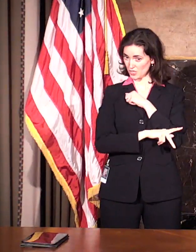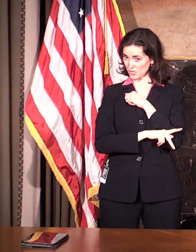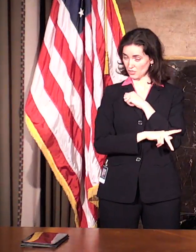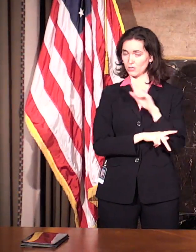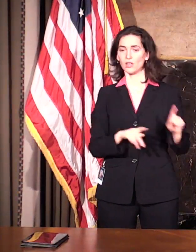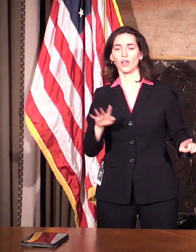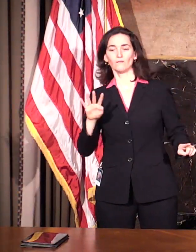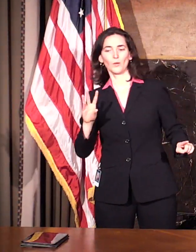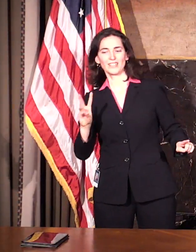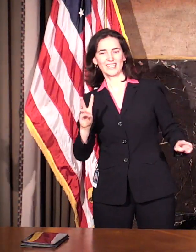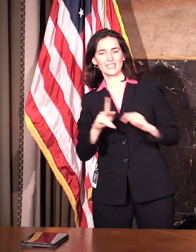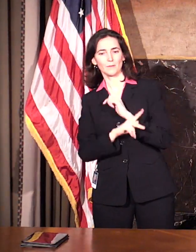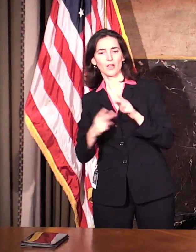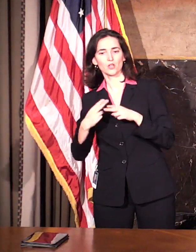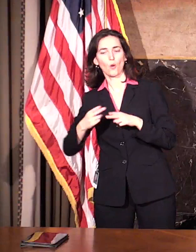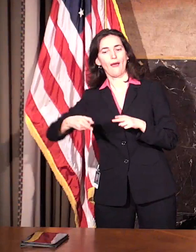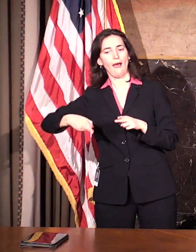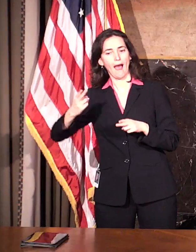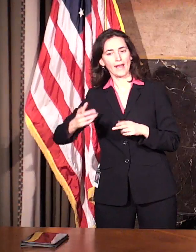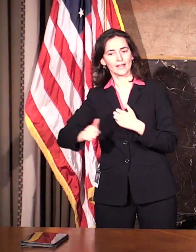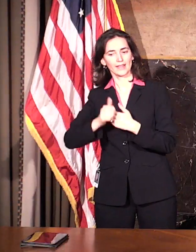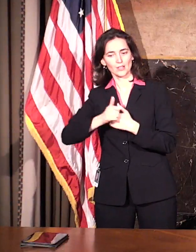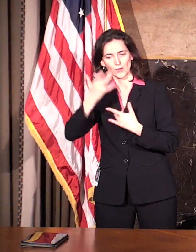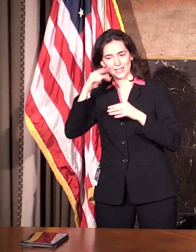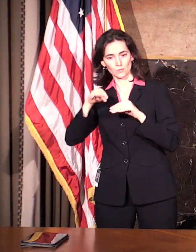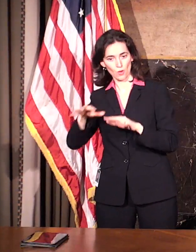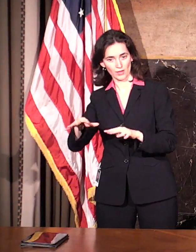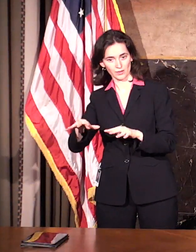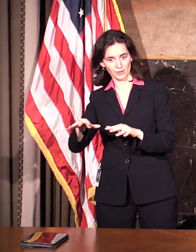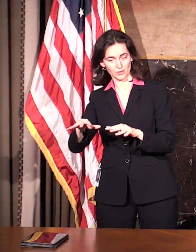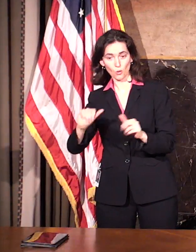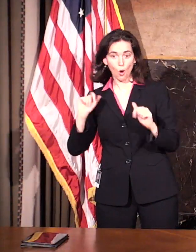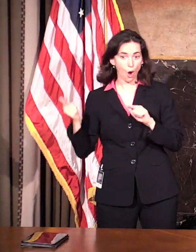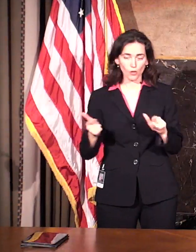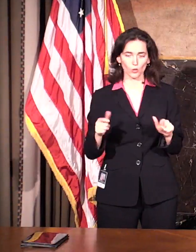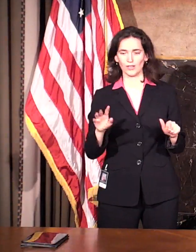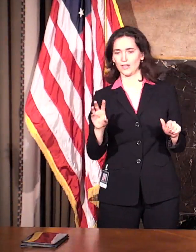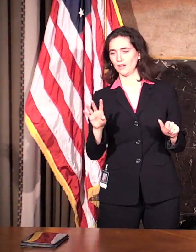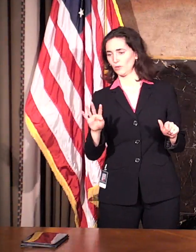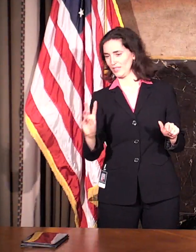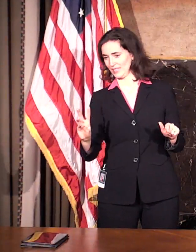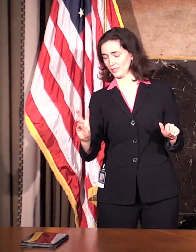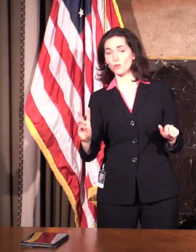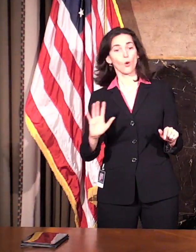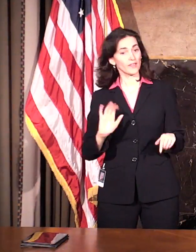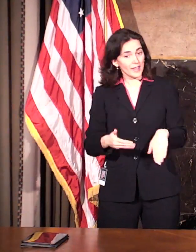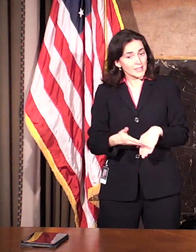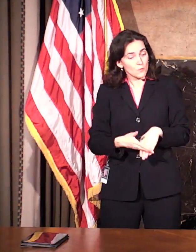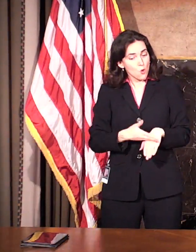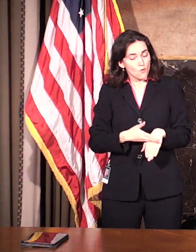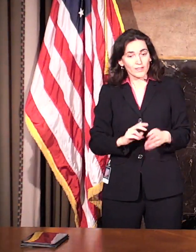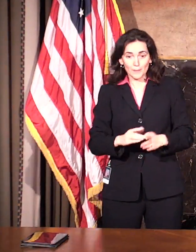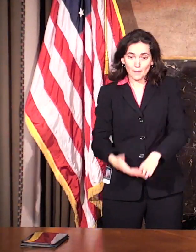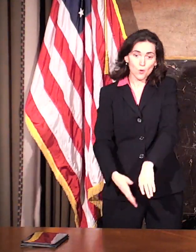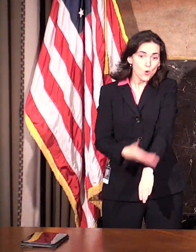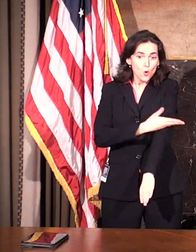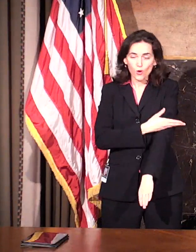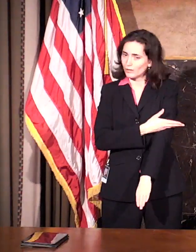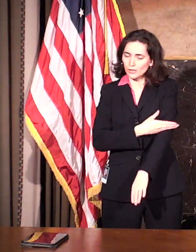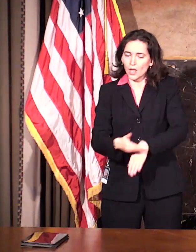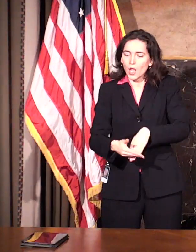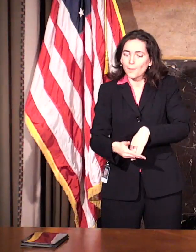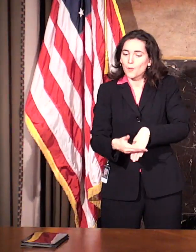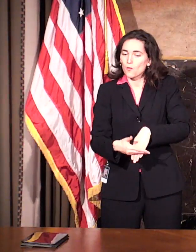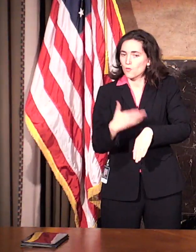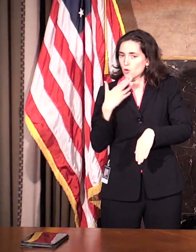risk of community transmission by the CDC. That's an improvement, but it's not great. It's not great. We're going in the right direction, but just